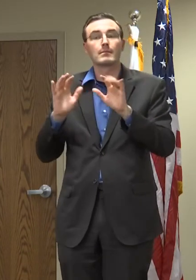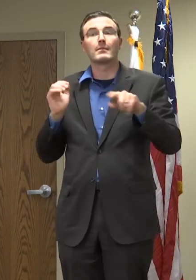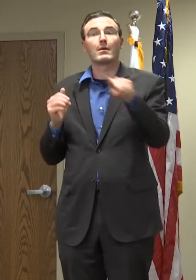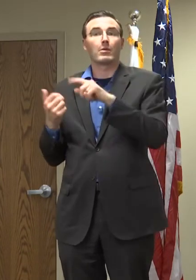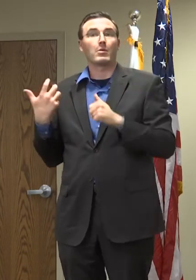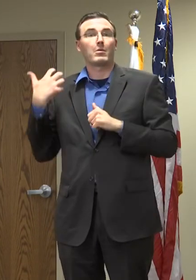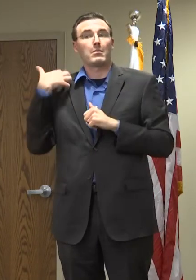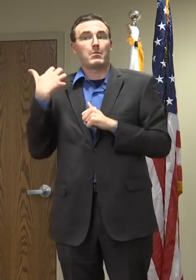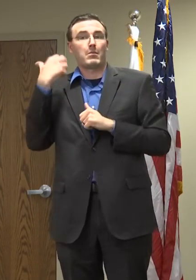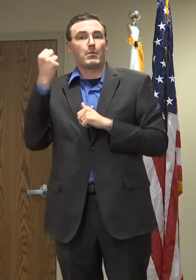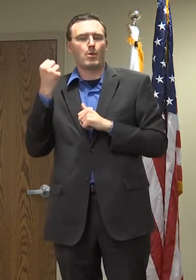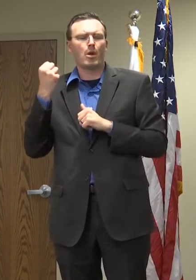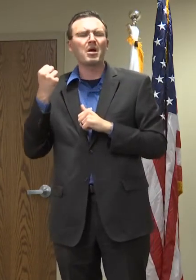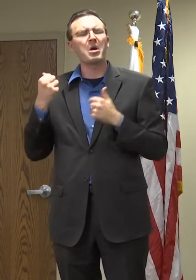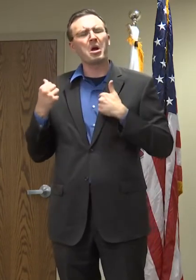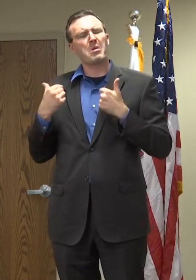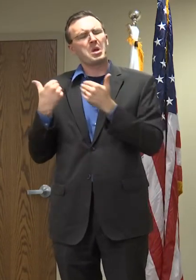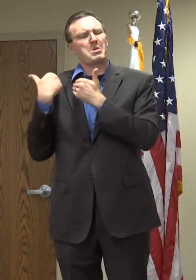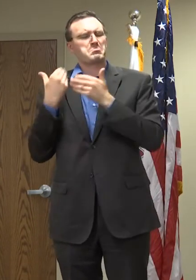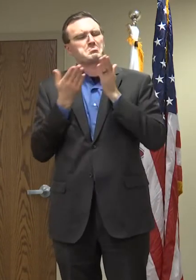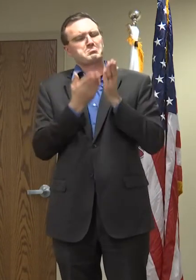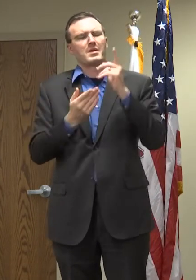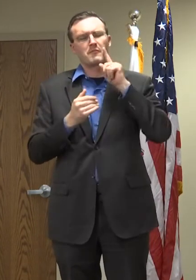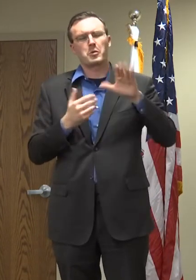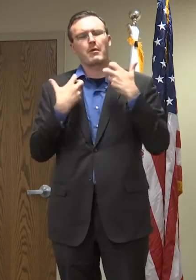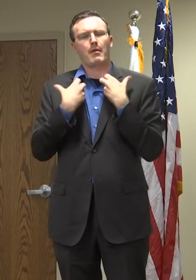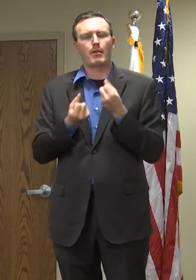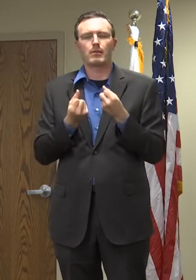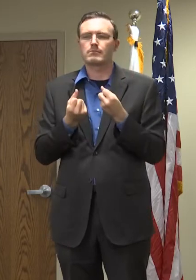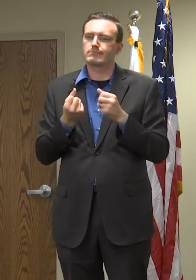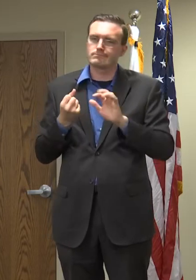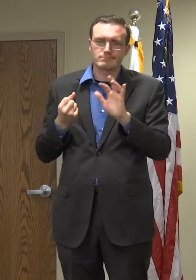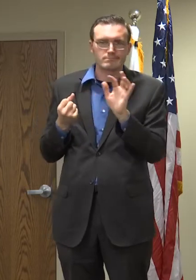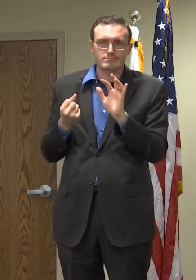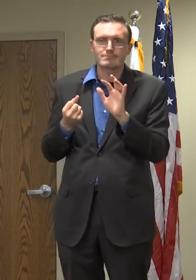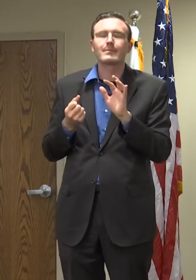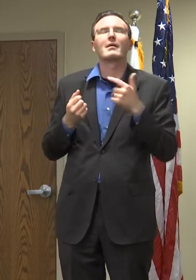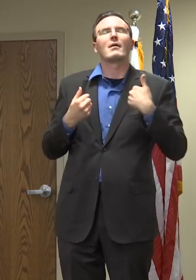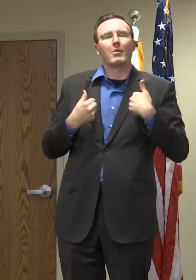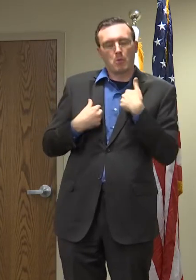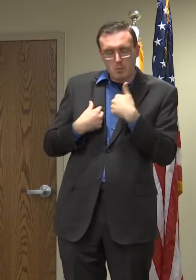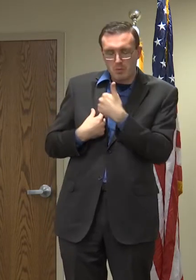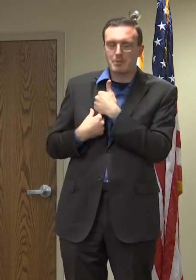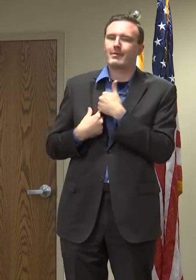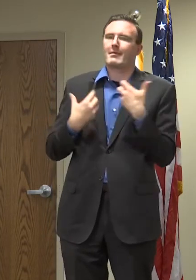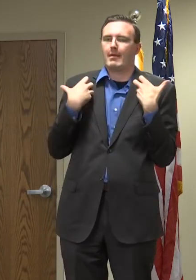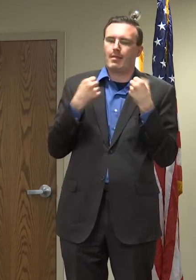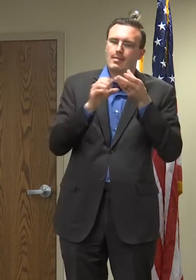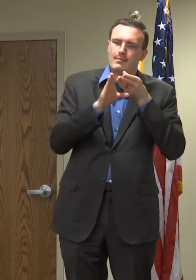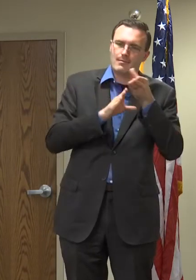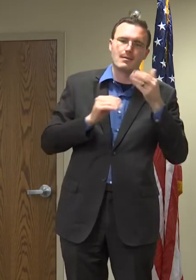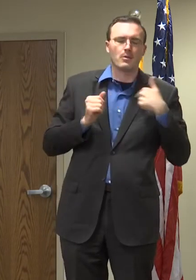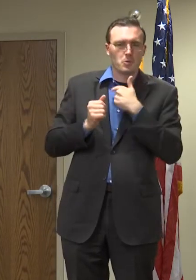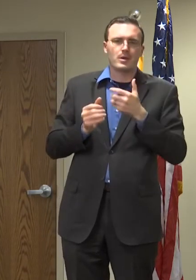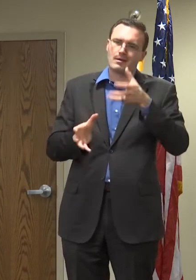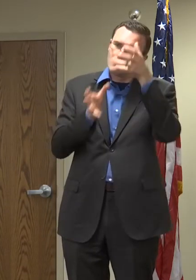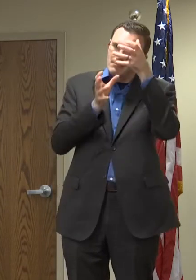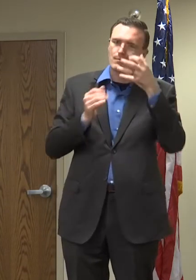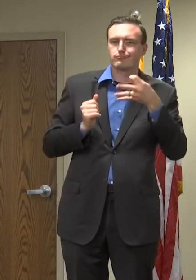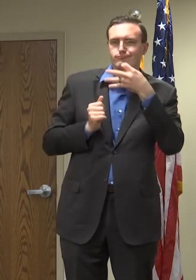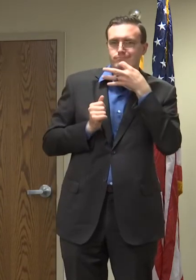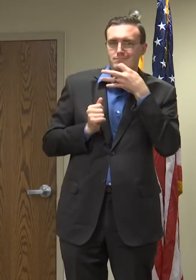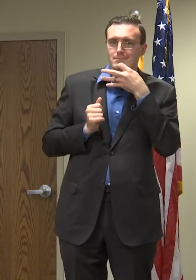health department. Let us be your public health expert, and we will provide you the best guidance to protect your health and your